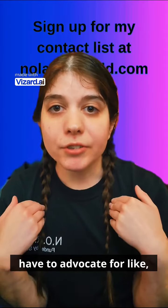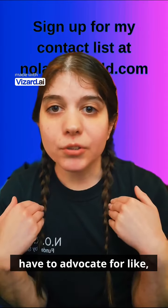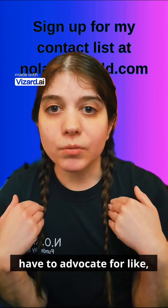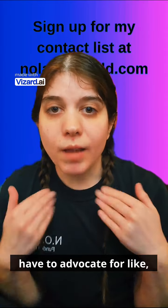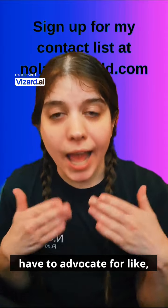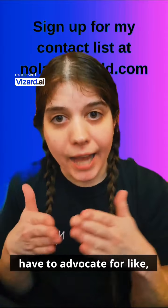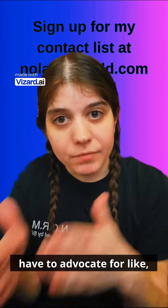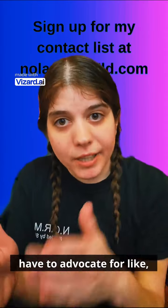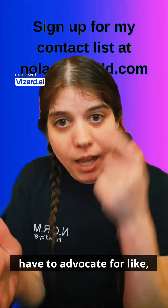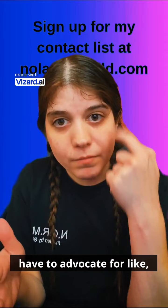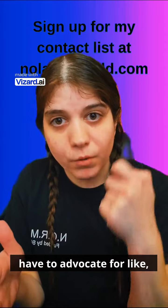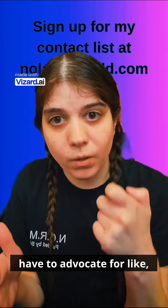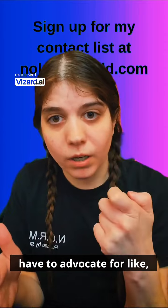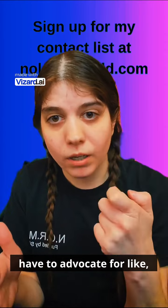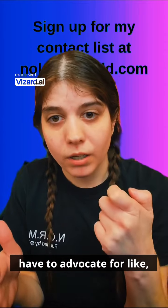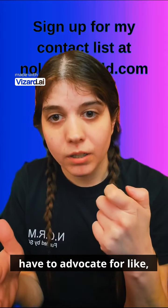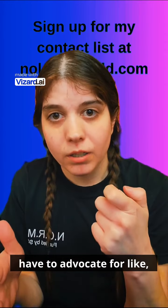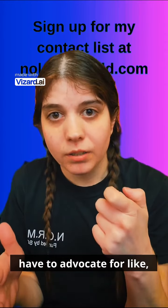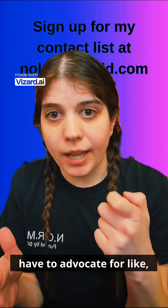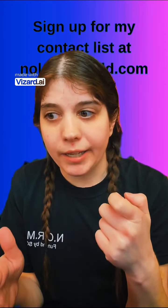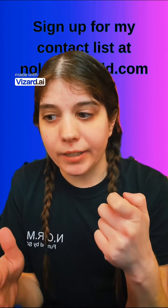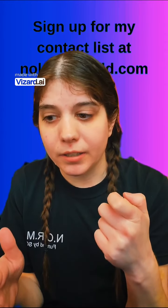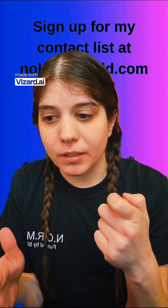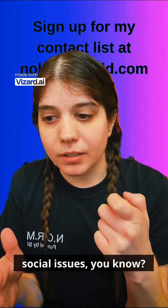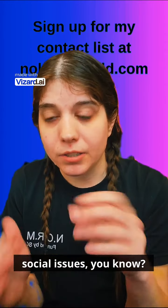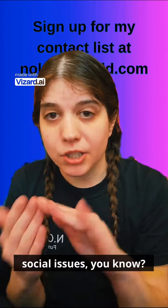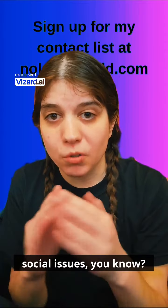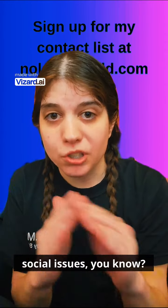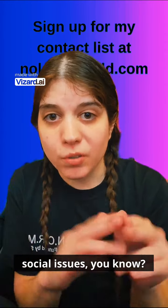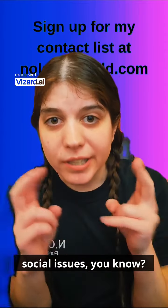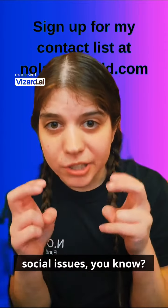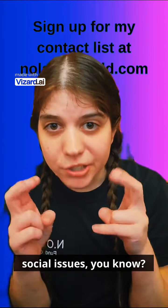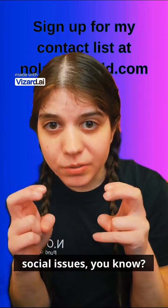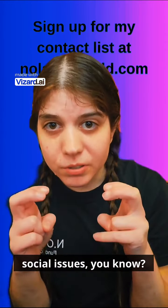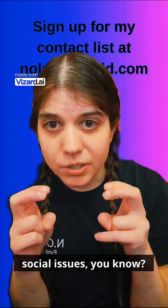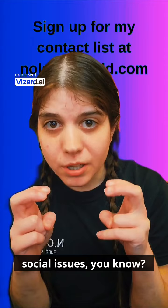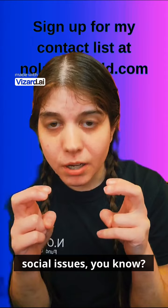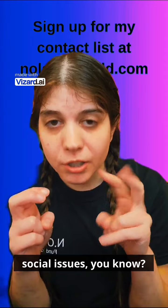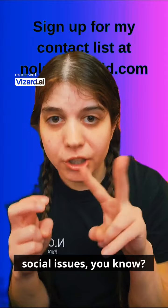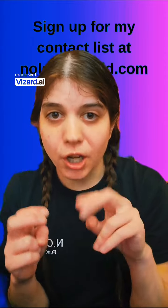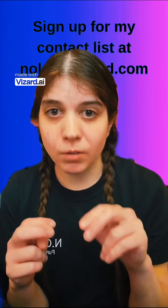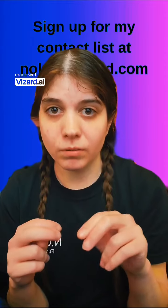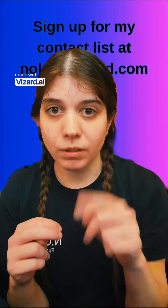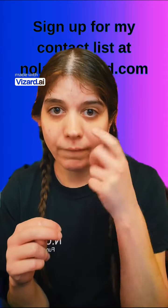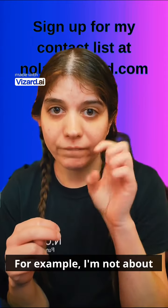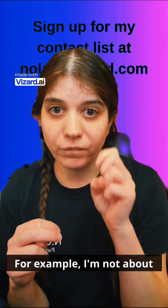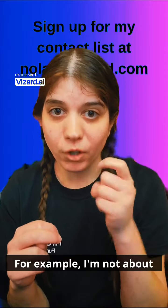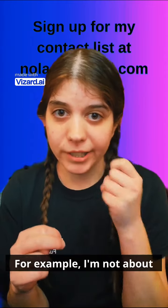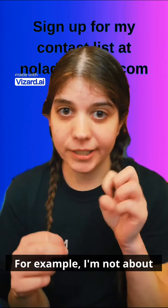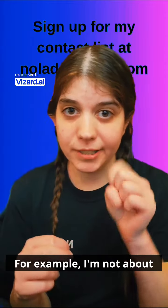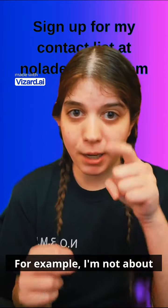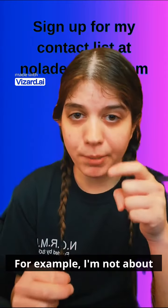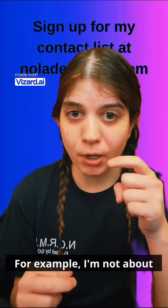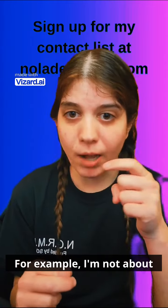to advocate for like social issues, you know. For example, I'm